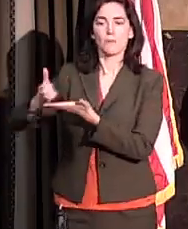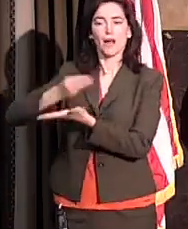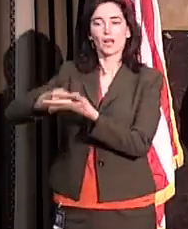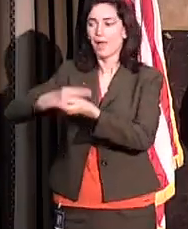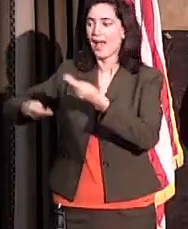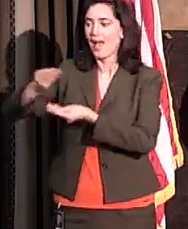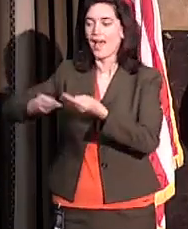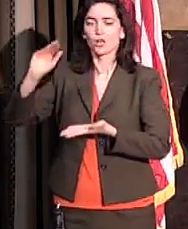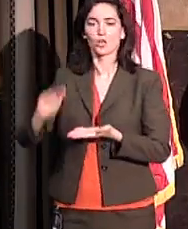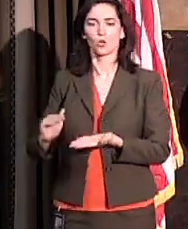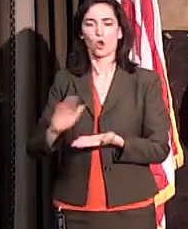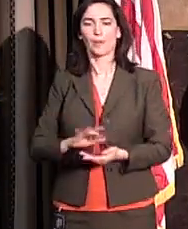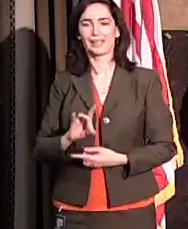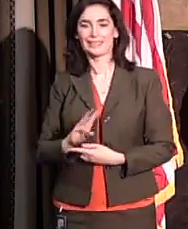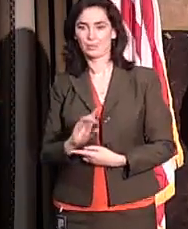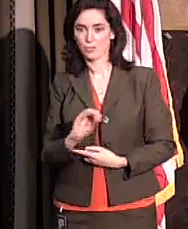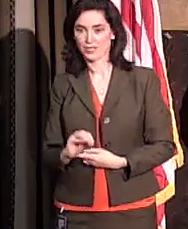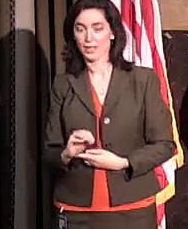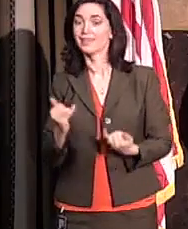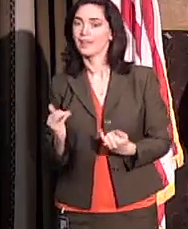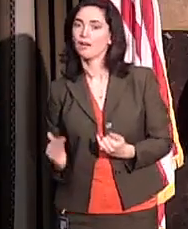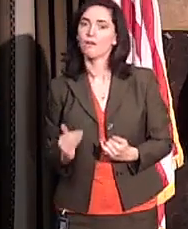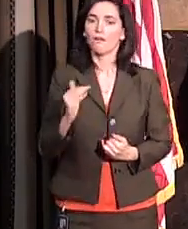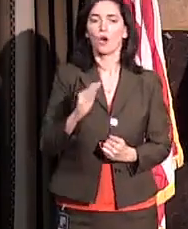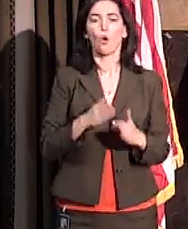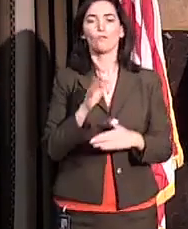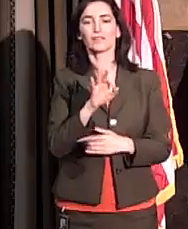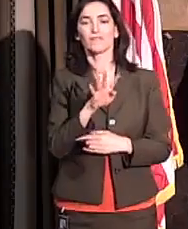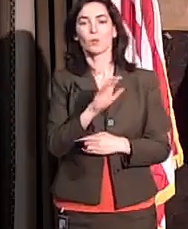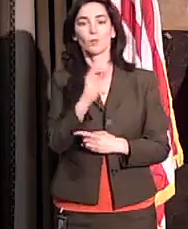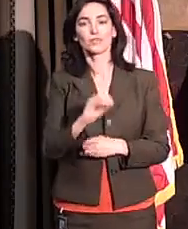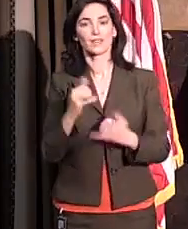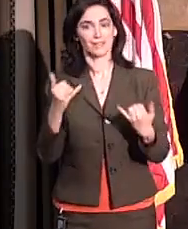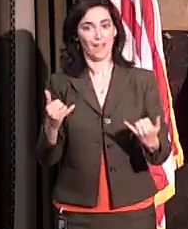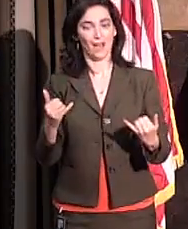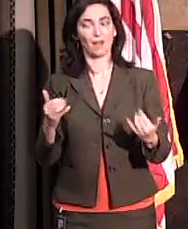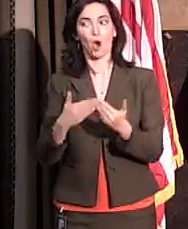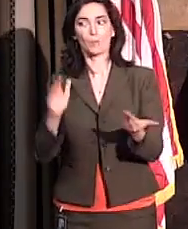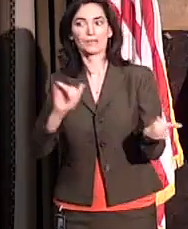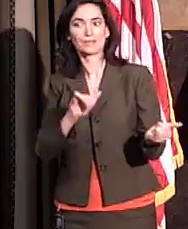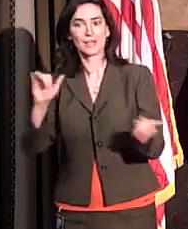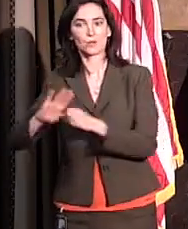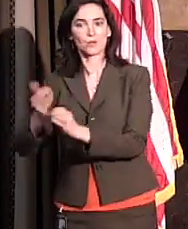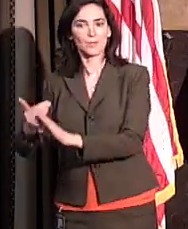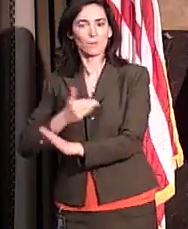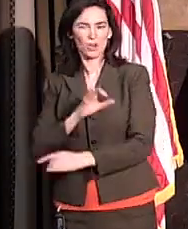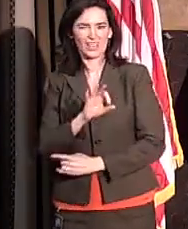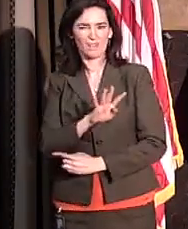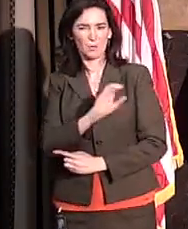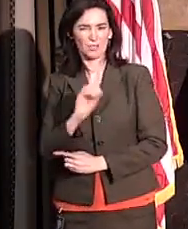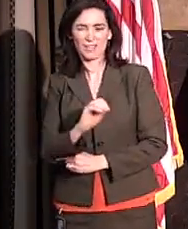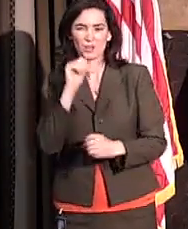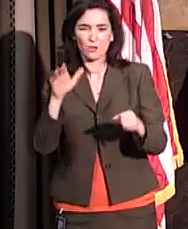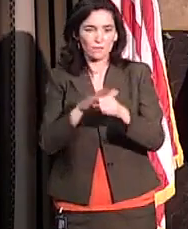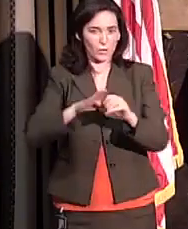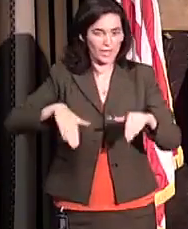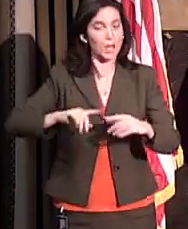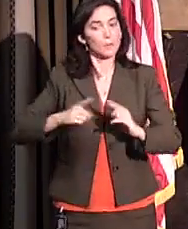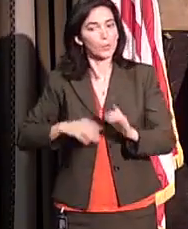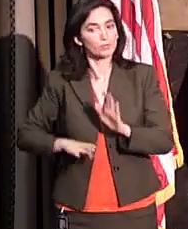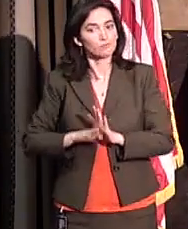Today, we're back to more than 94% of pre-COVID levels and steadily growing. So there's no doubt